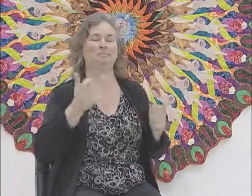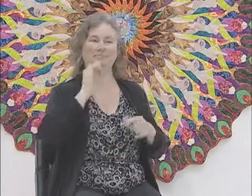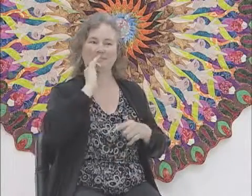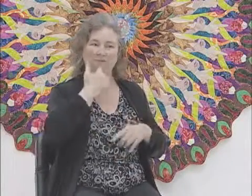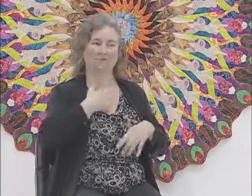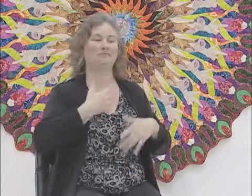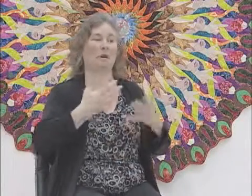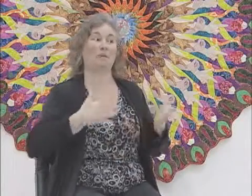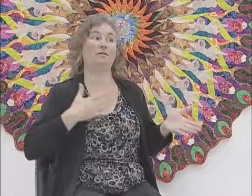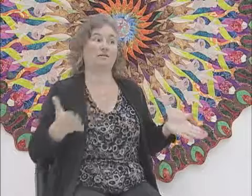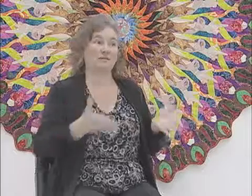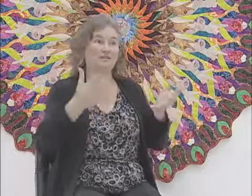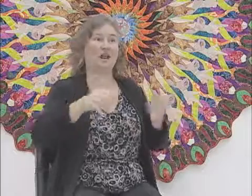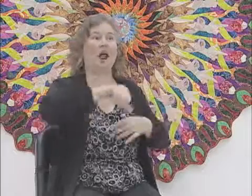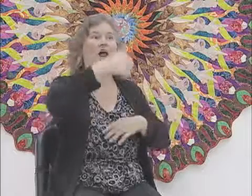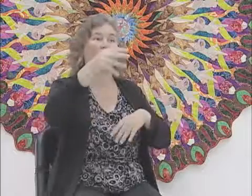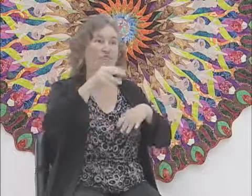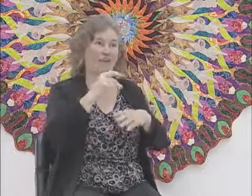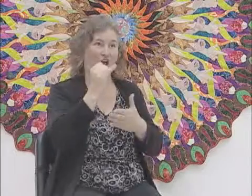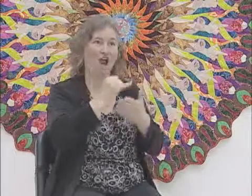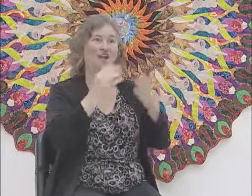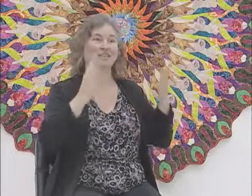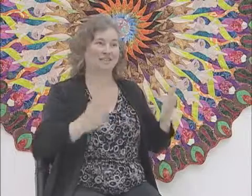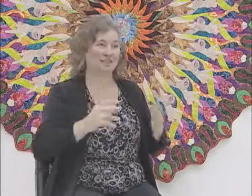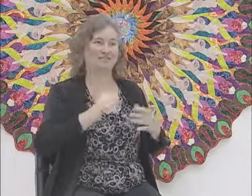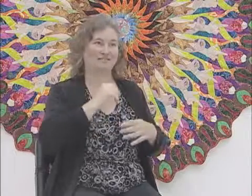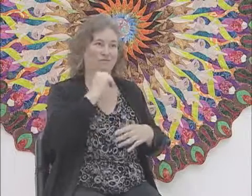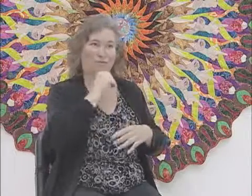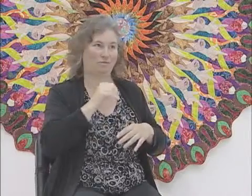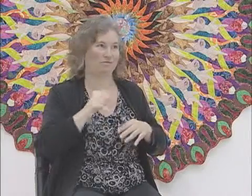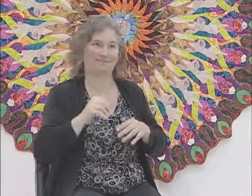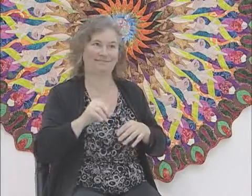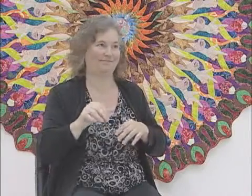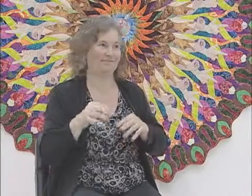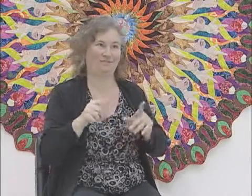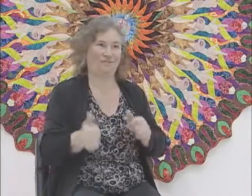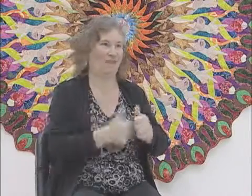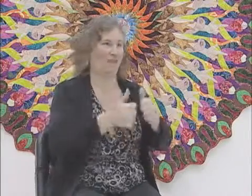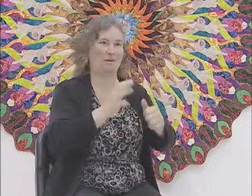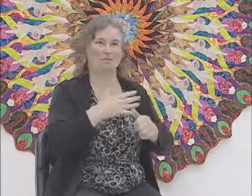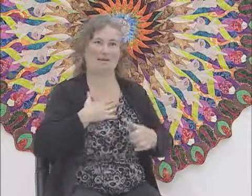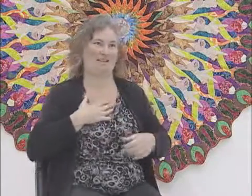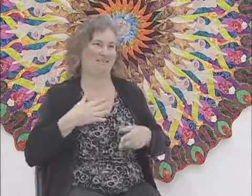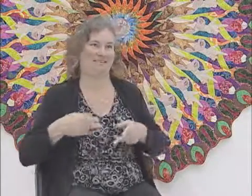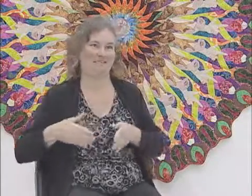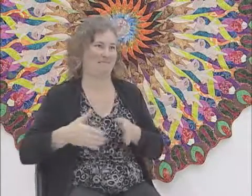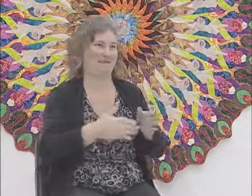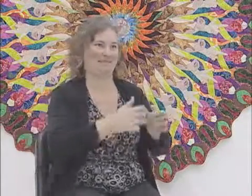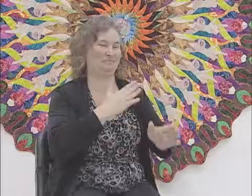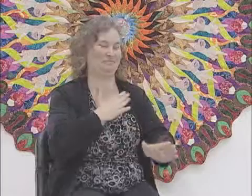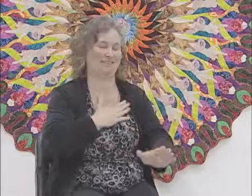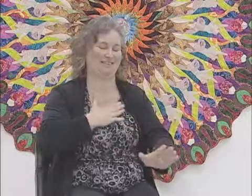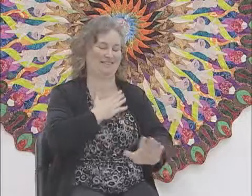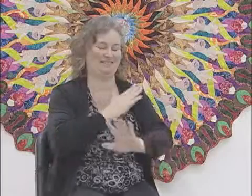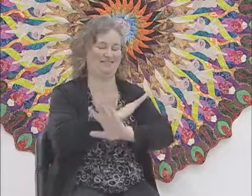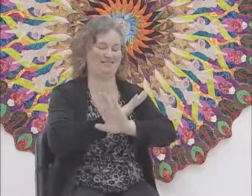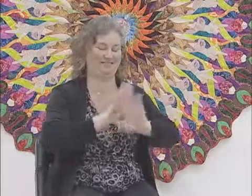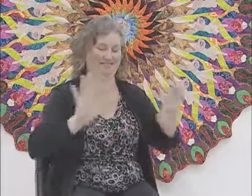my life that way. It was such a mistake. And if I had one message to give to new artists, I would say, please don't follow in my footsteps.